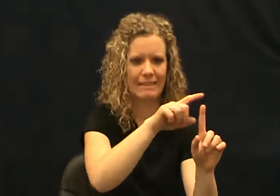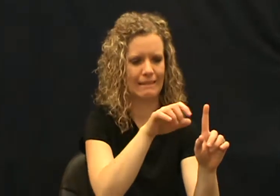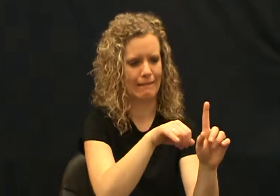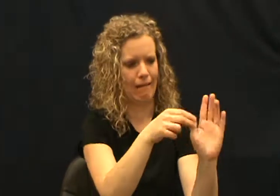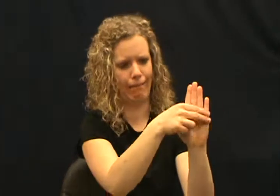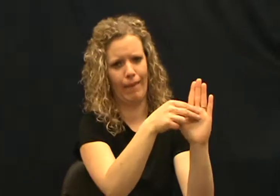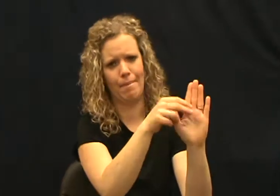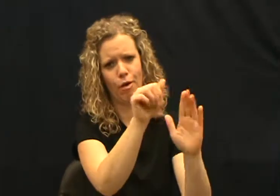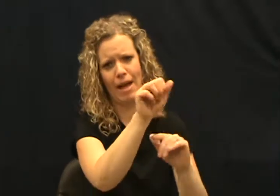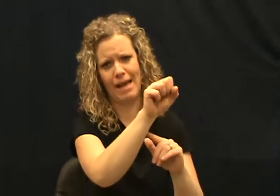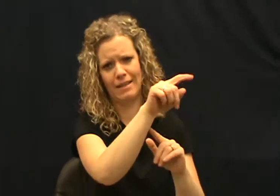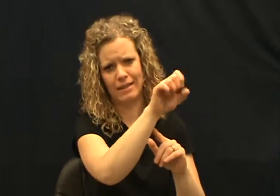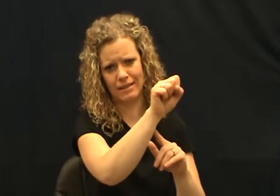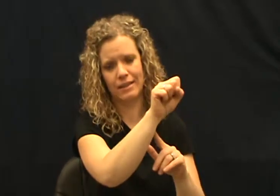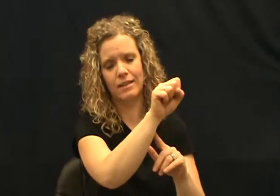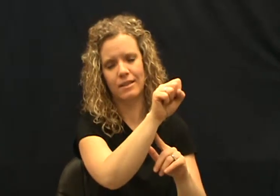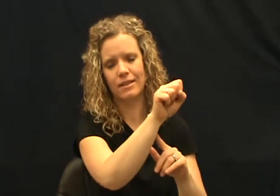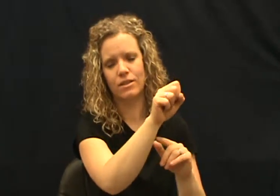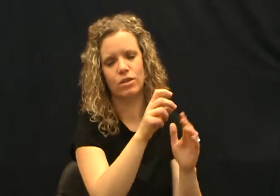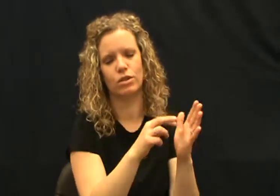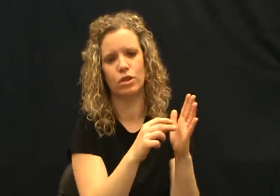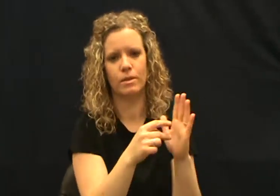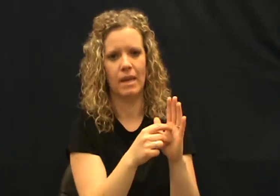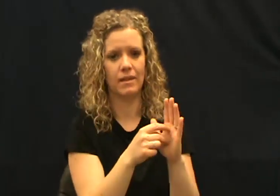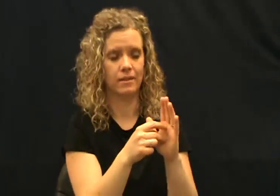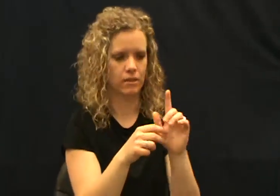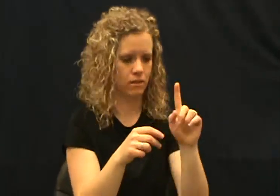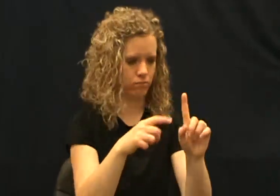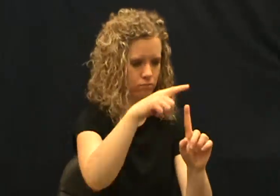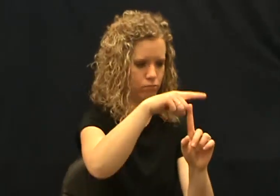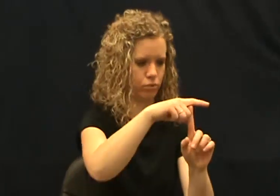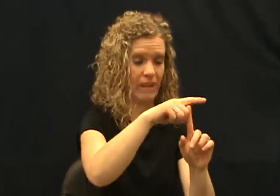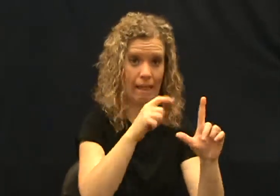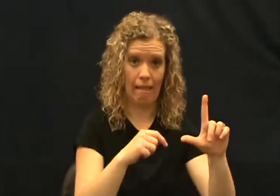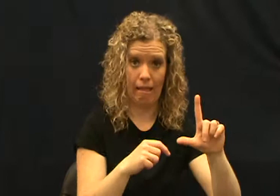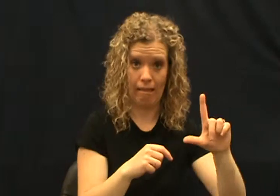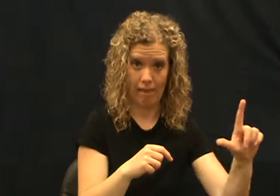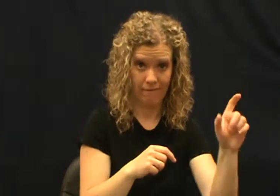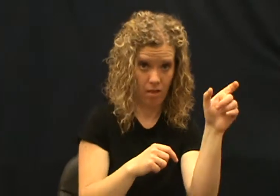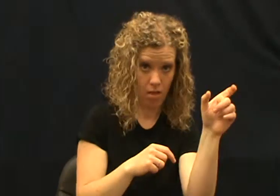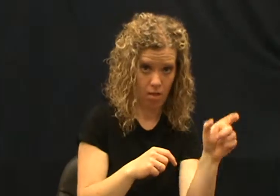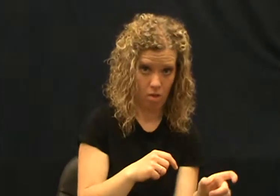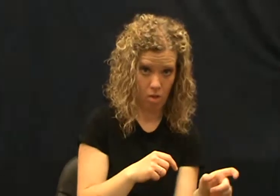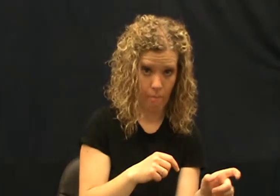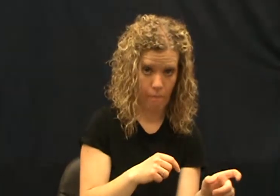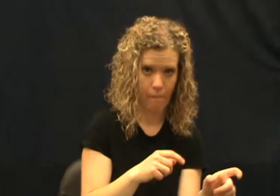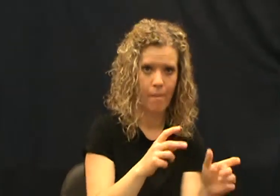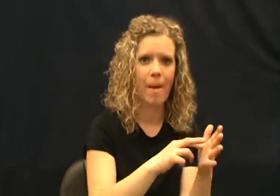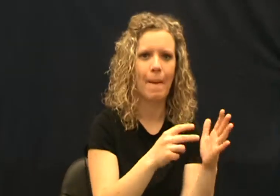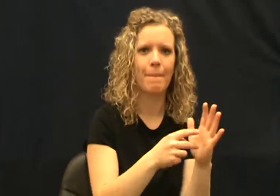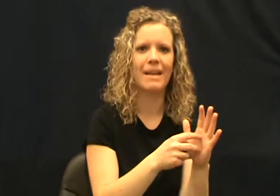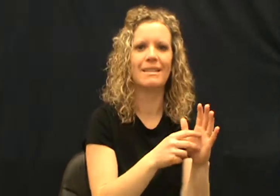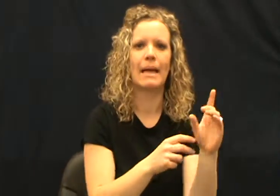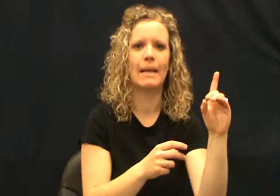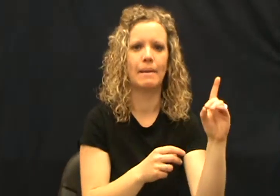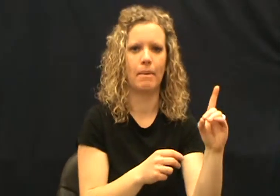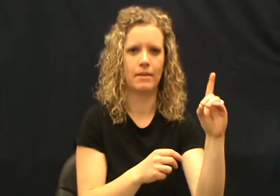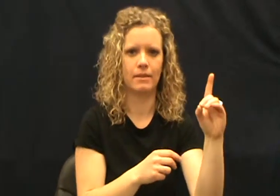there, putting something on the left-hand side of that T account is considered a debit and it increases